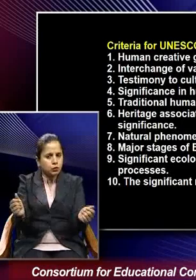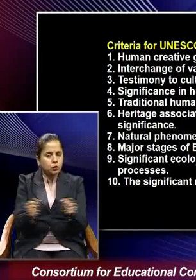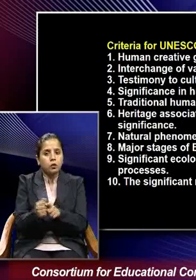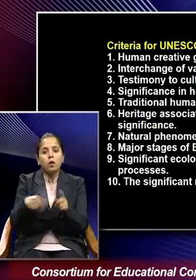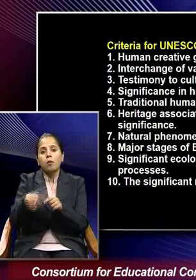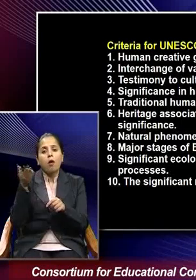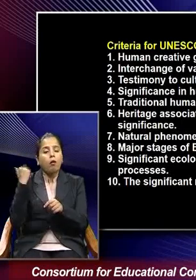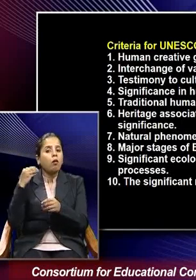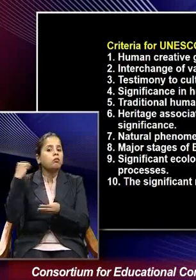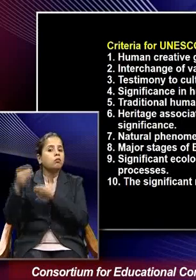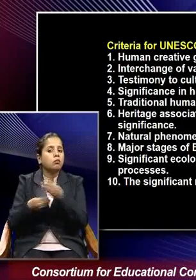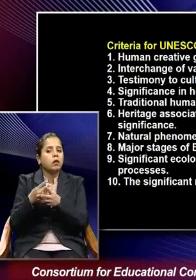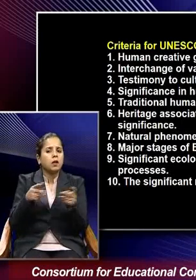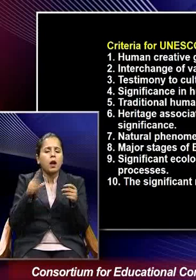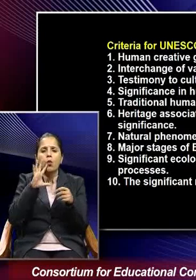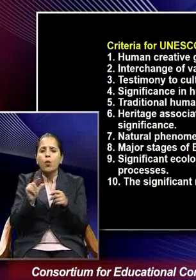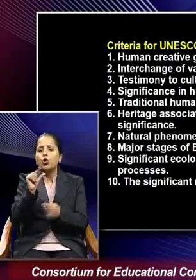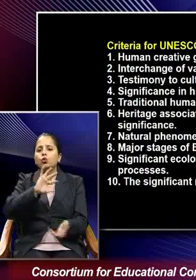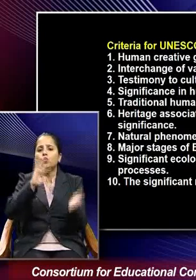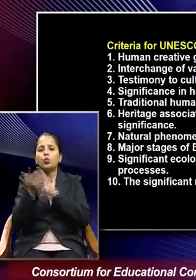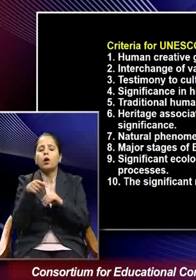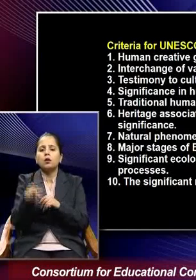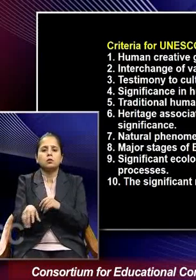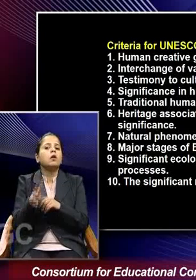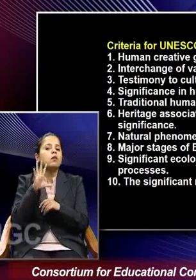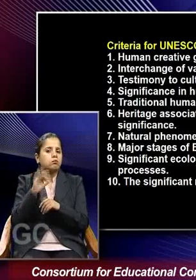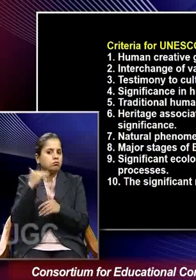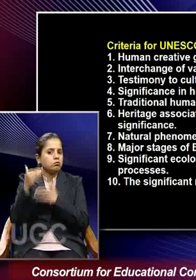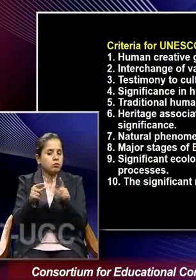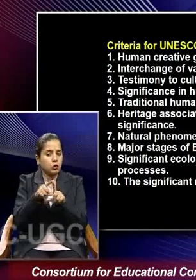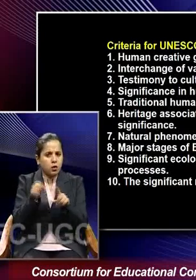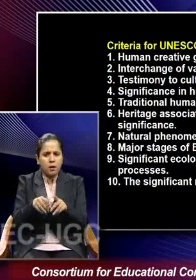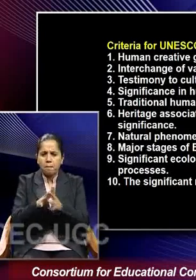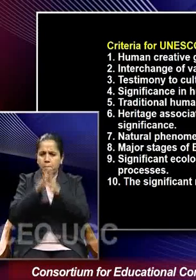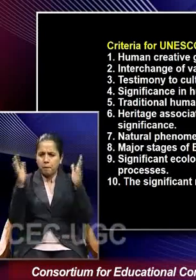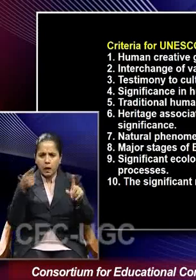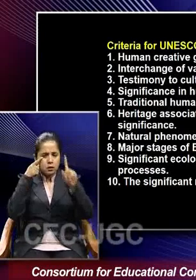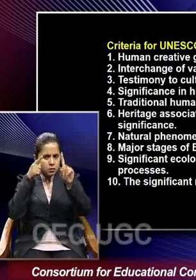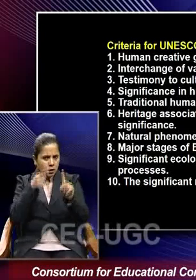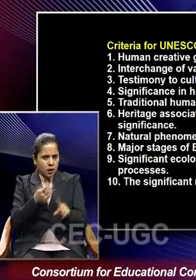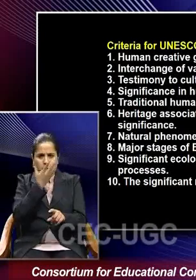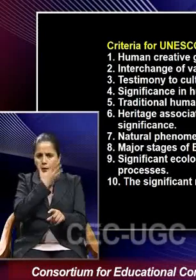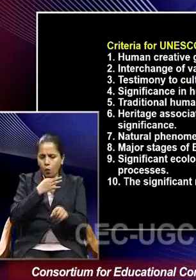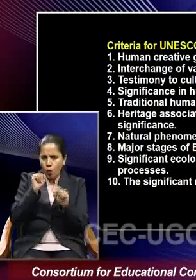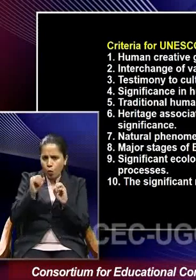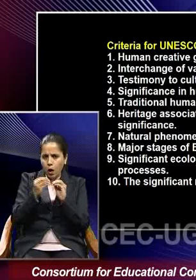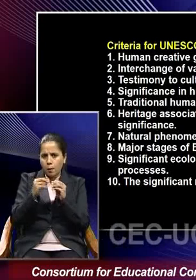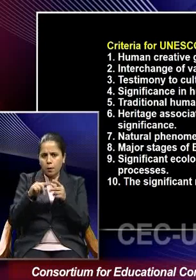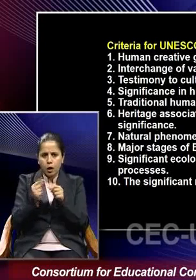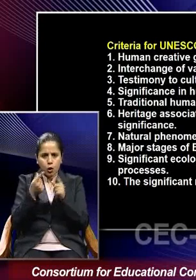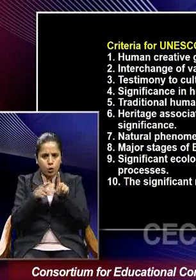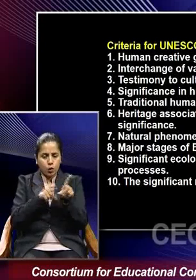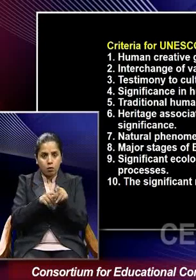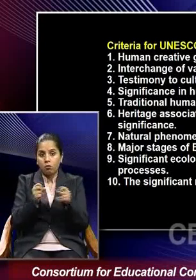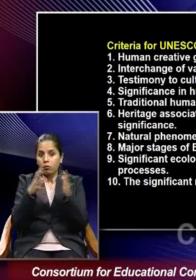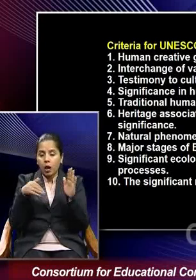of universal significance, major phenomena or beauty, major stages